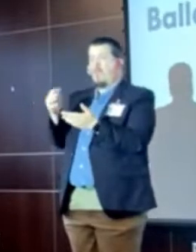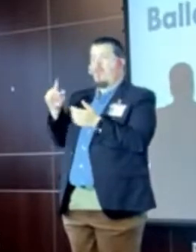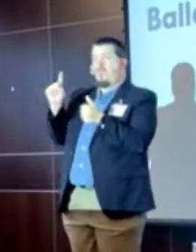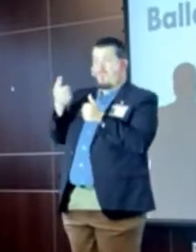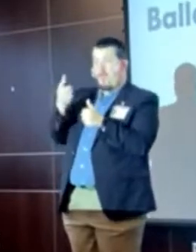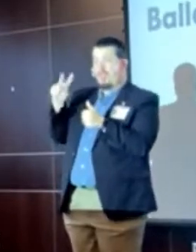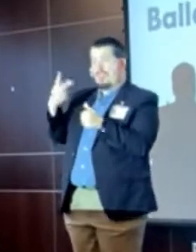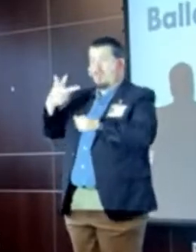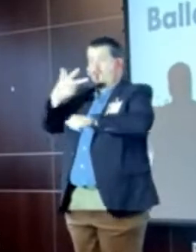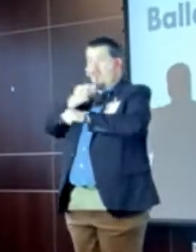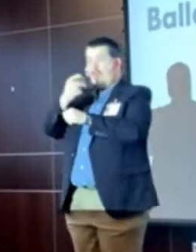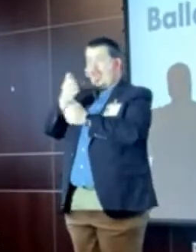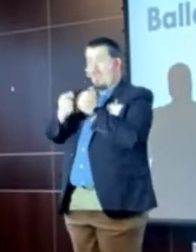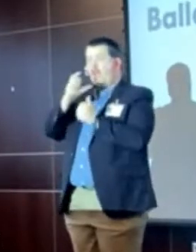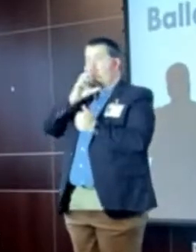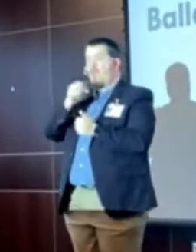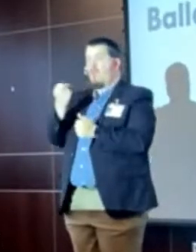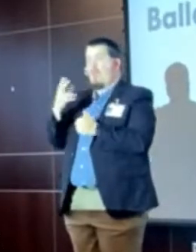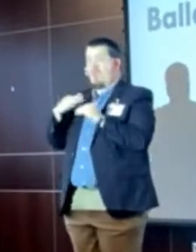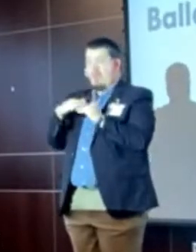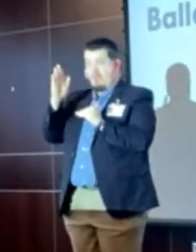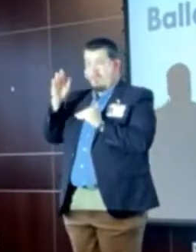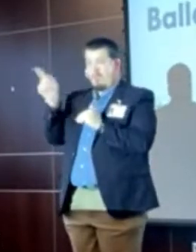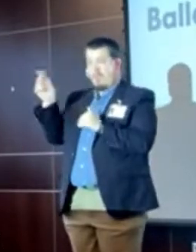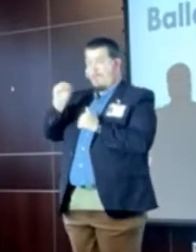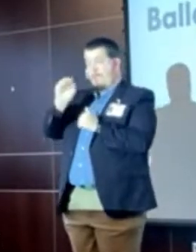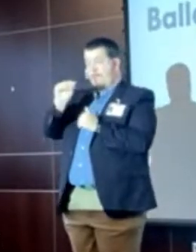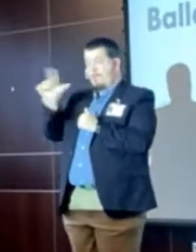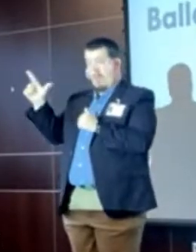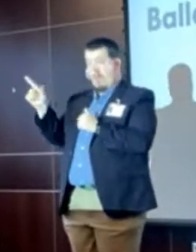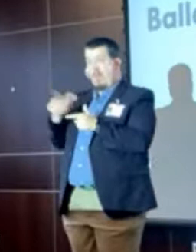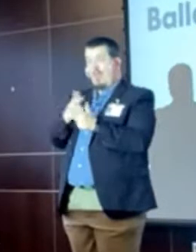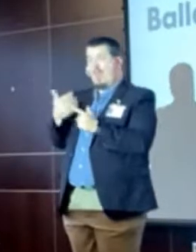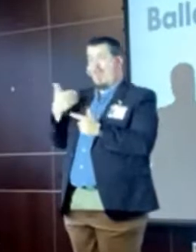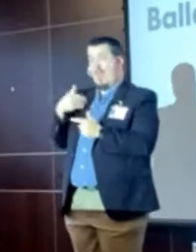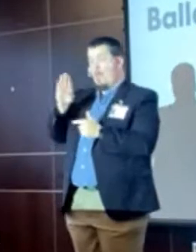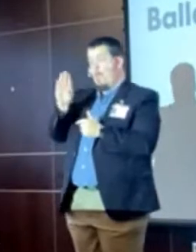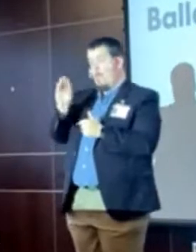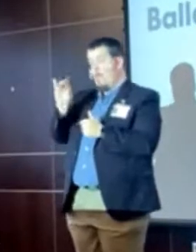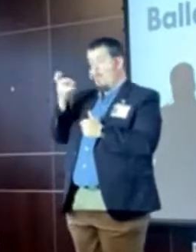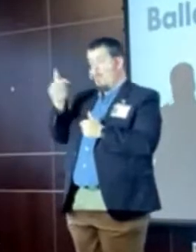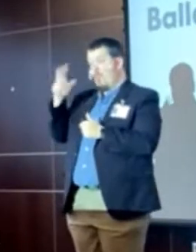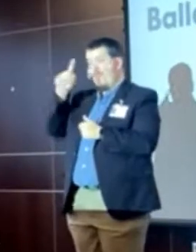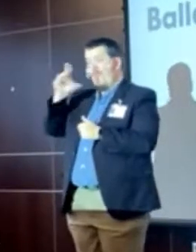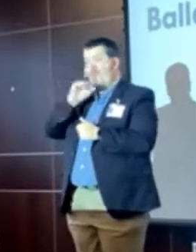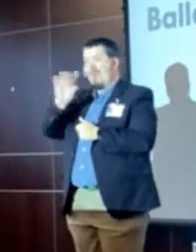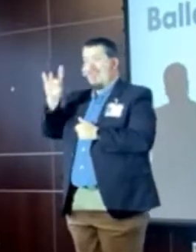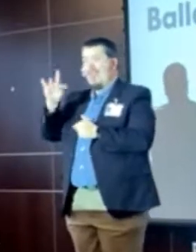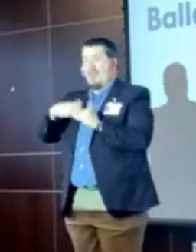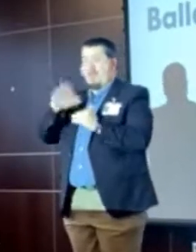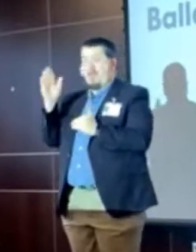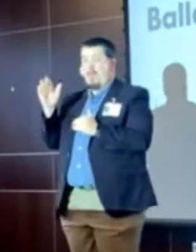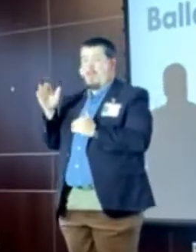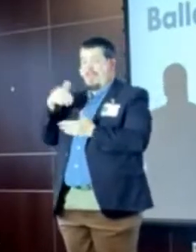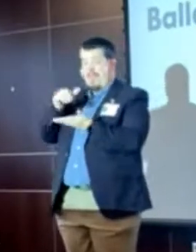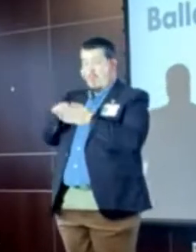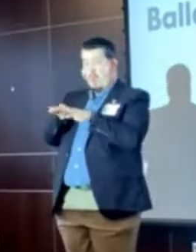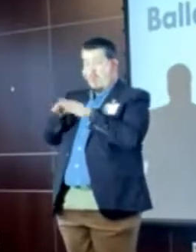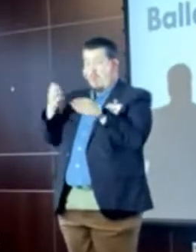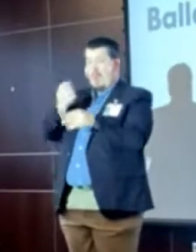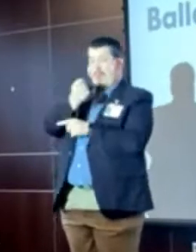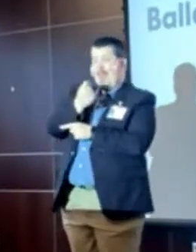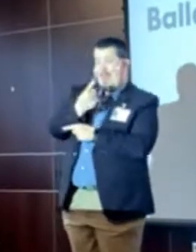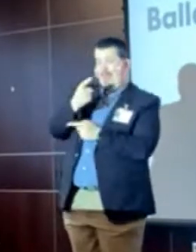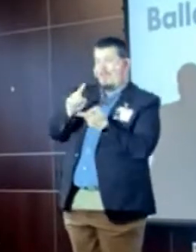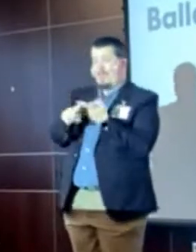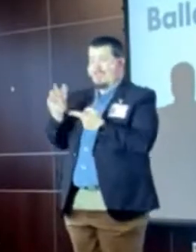second doses for everyone 12 and older. At the mall, we also have those boosters for 18 and older. The center is open from